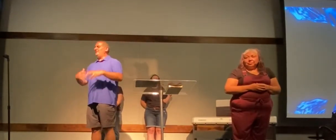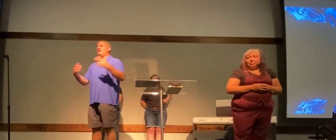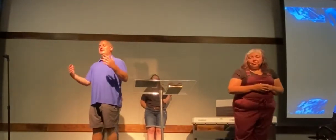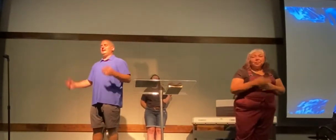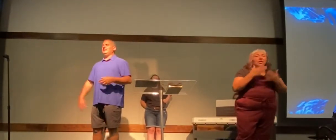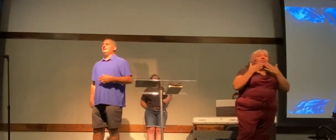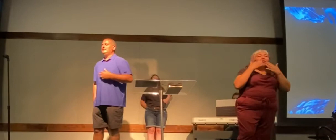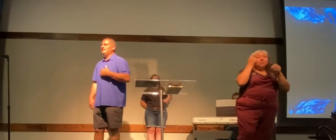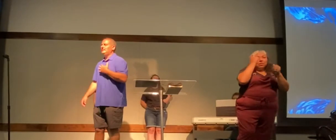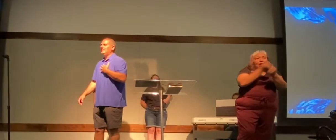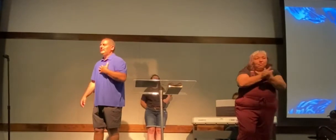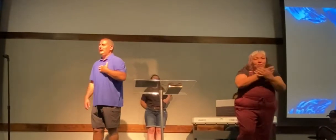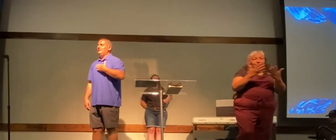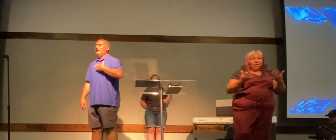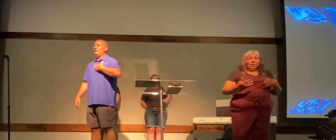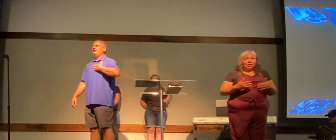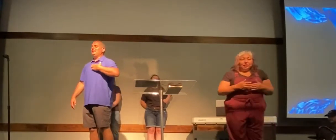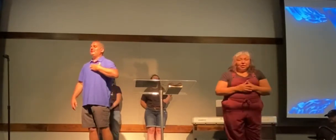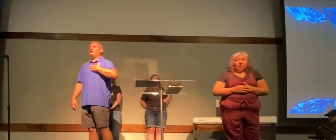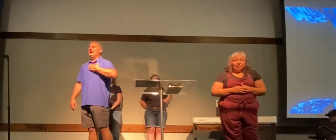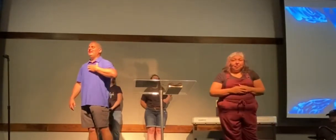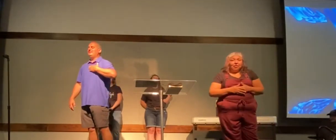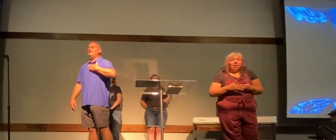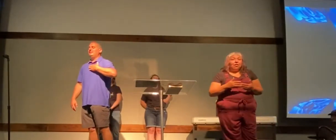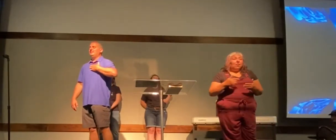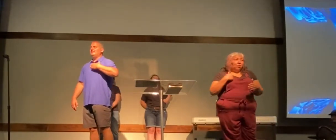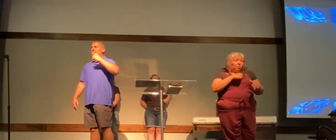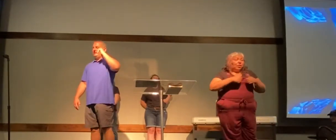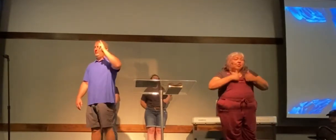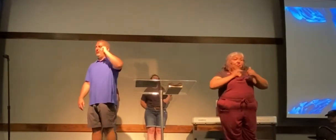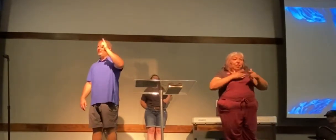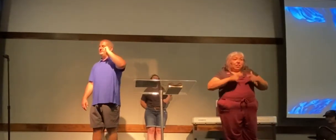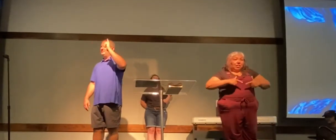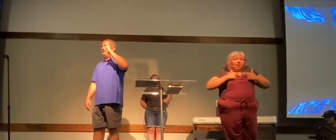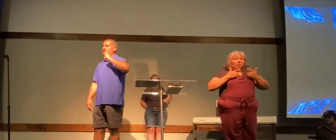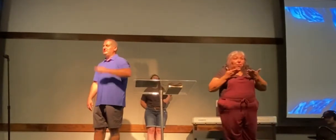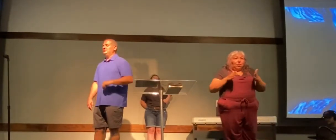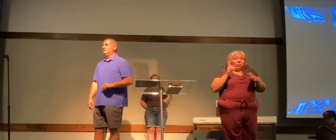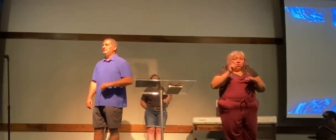for everything. May we live our life, God, the